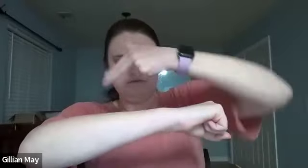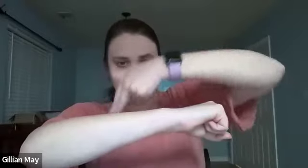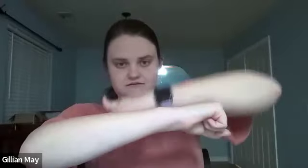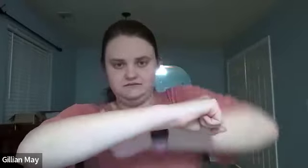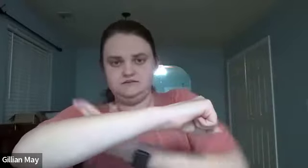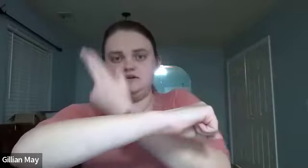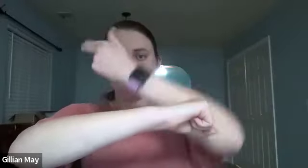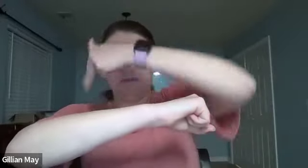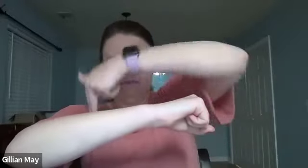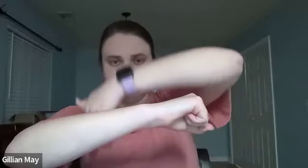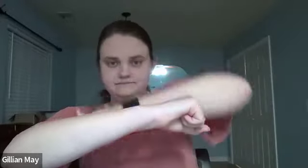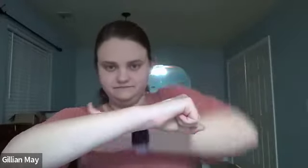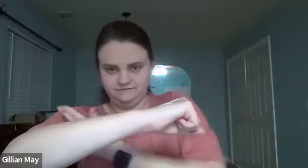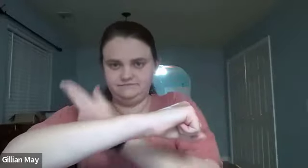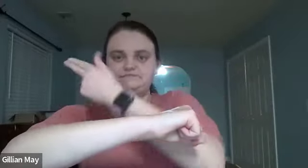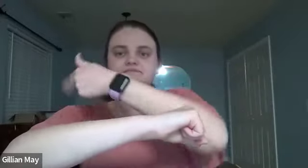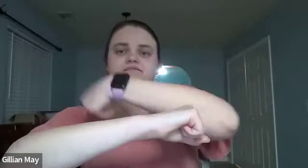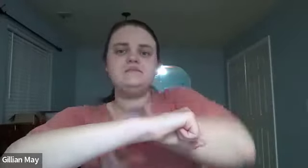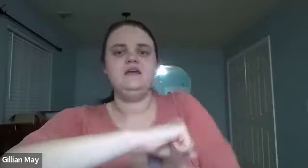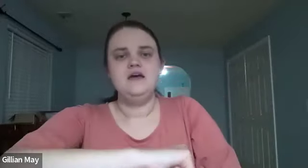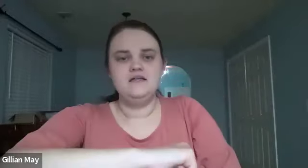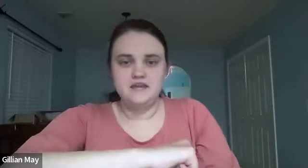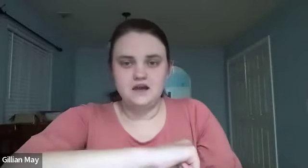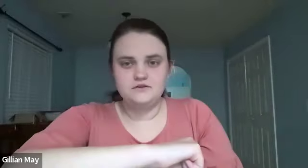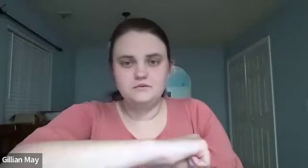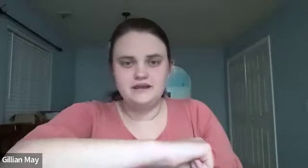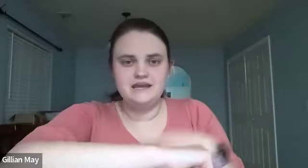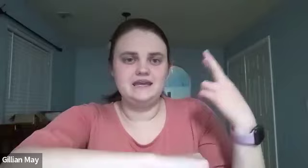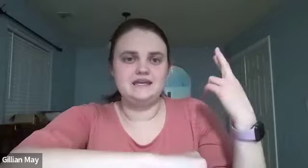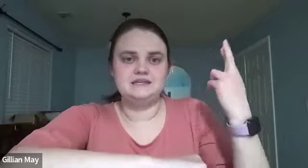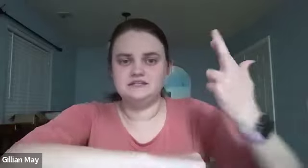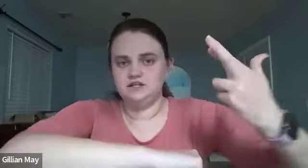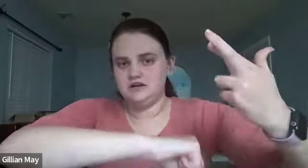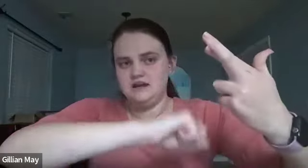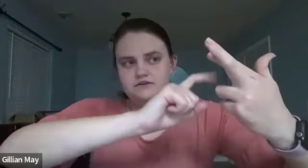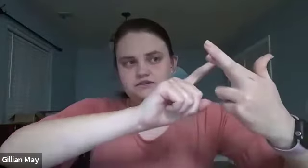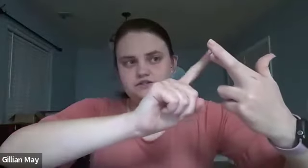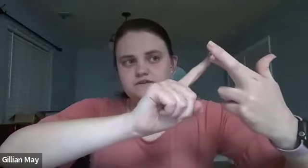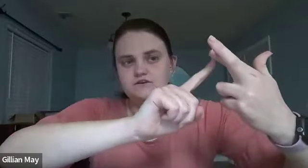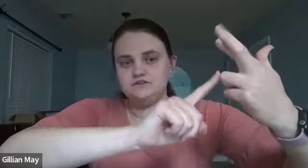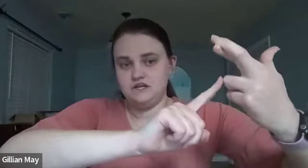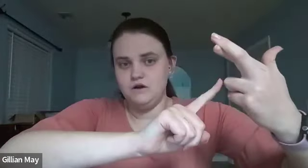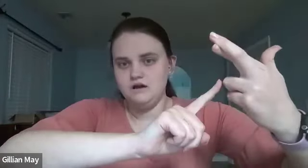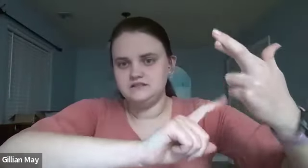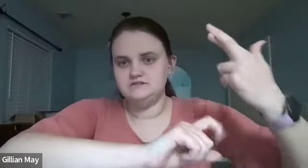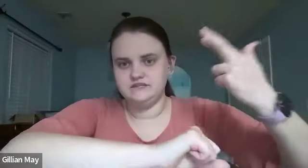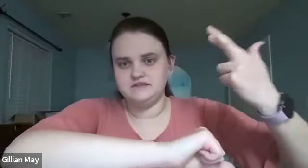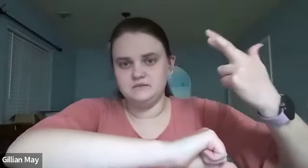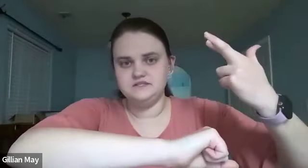dolphin, dolphin. The other way is you're gonna have your 2 fingers like crossed with that thumb still